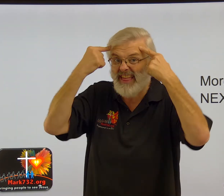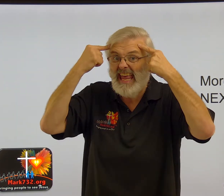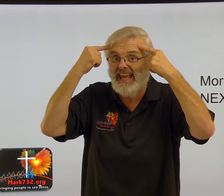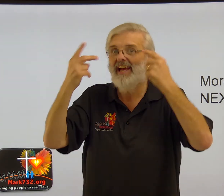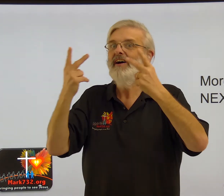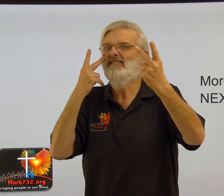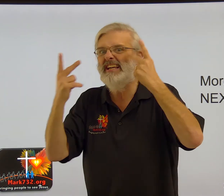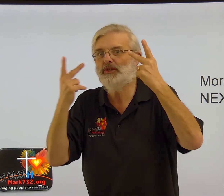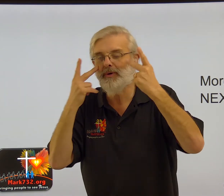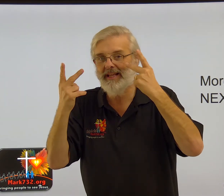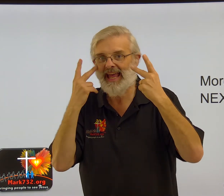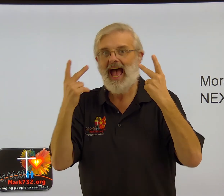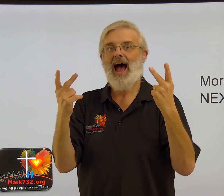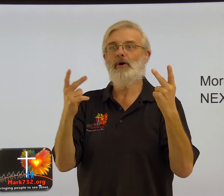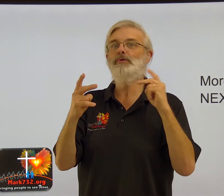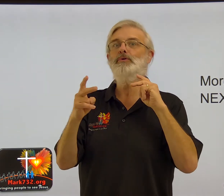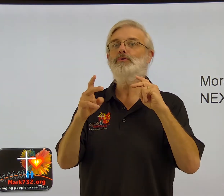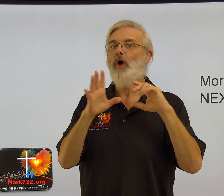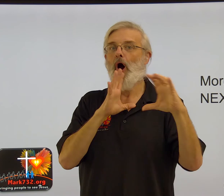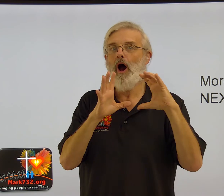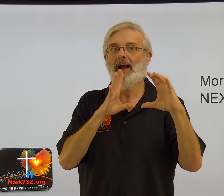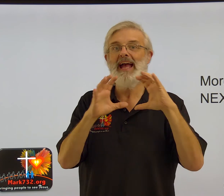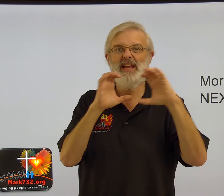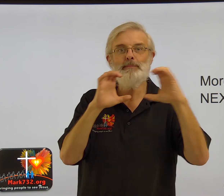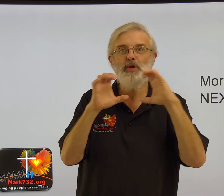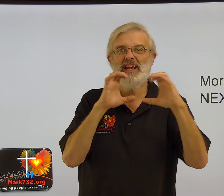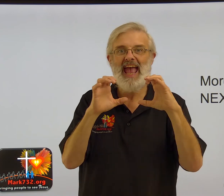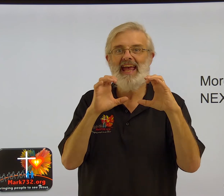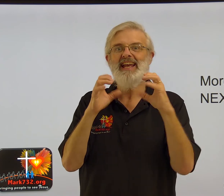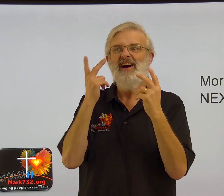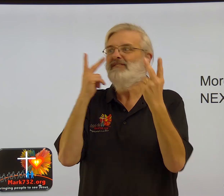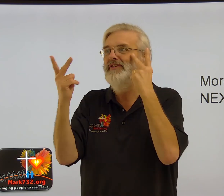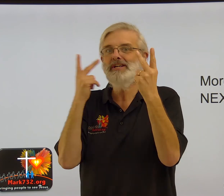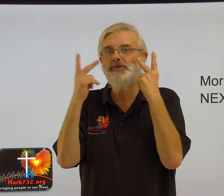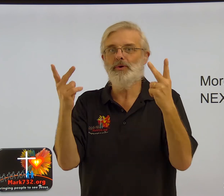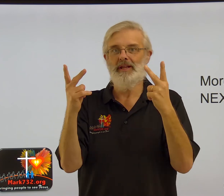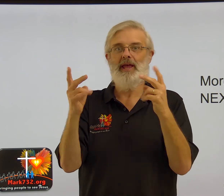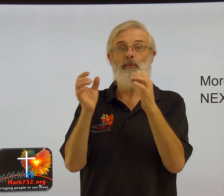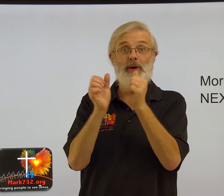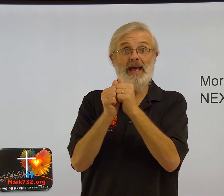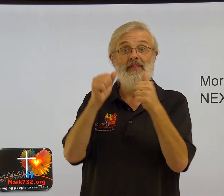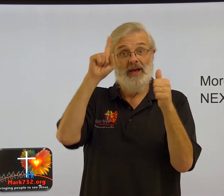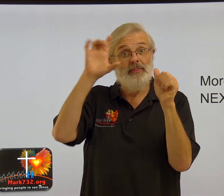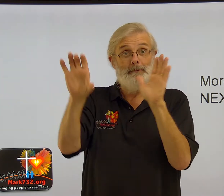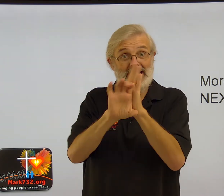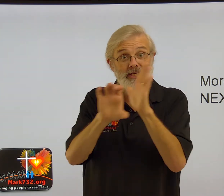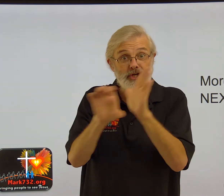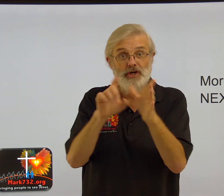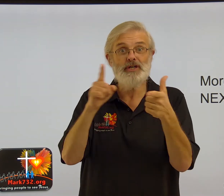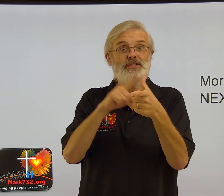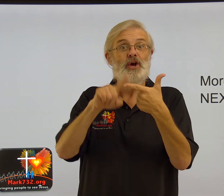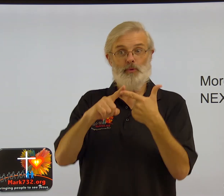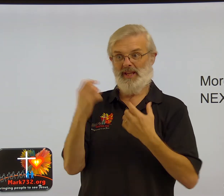visually, how to talk and communicate visually with the pictures, with your